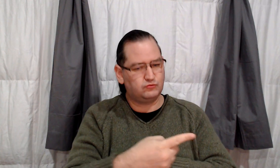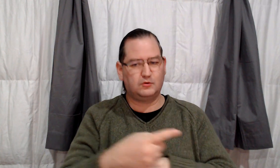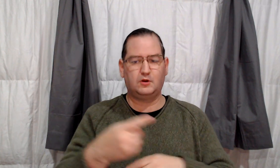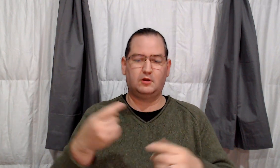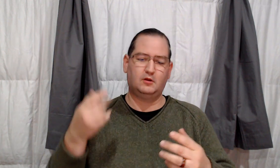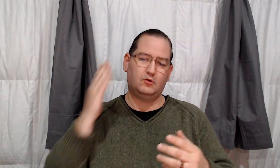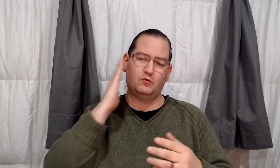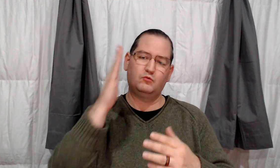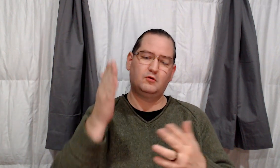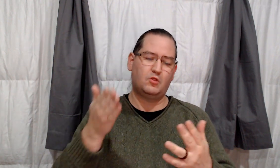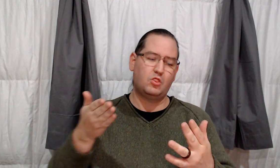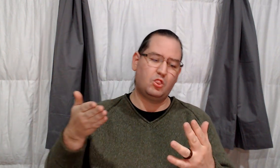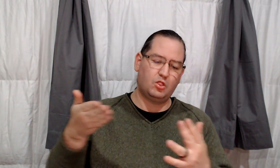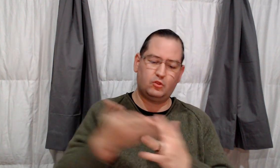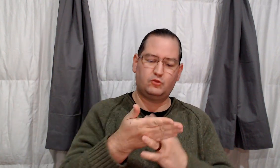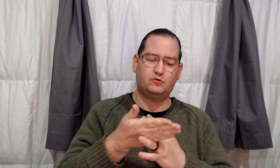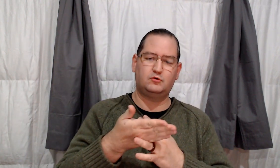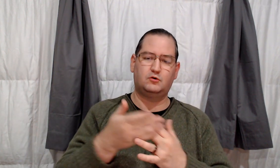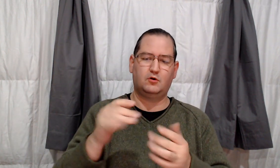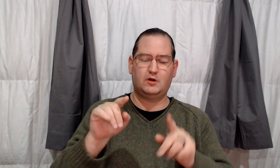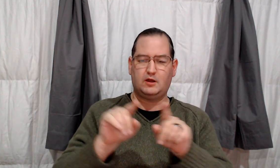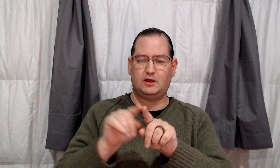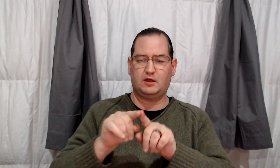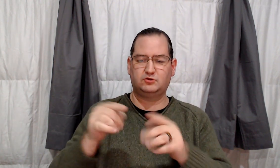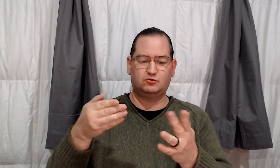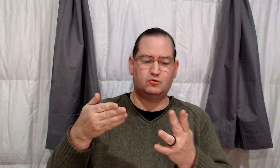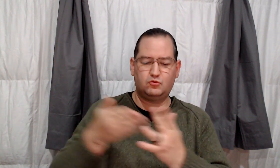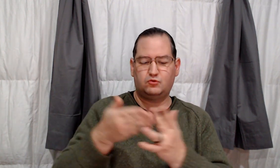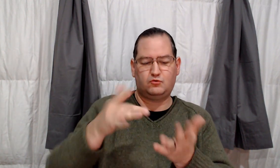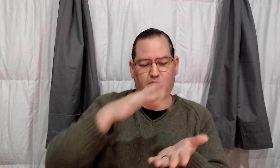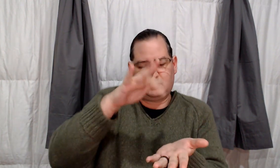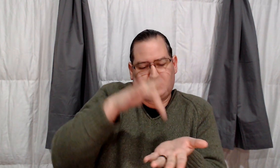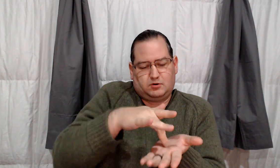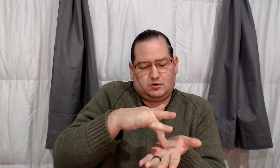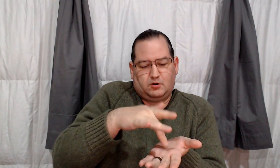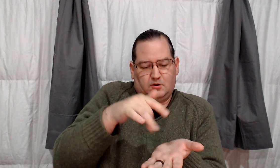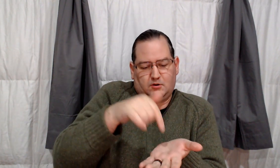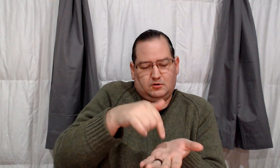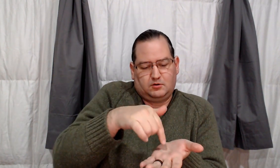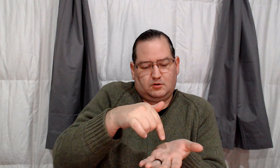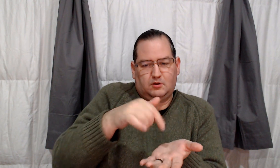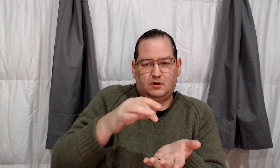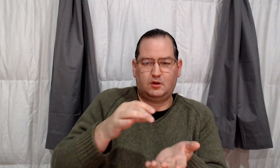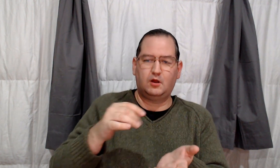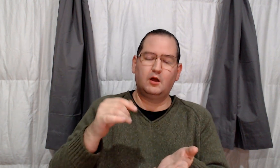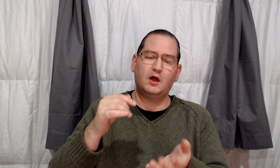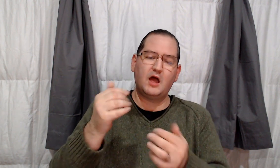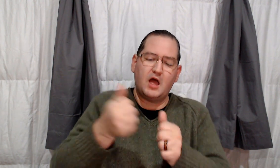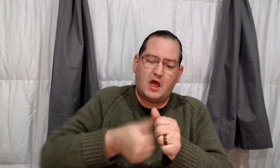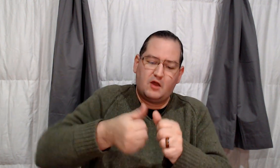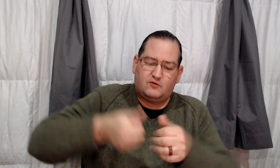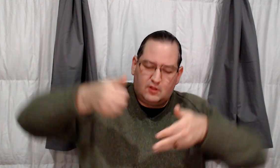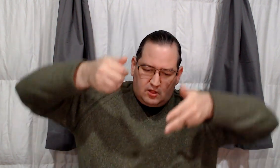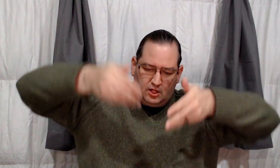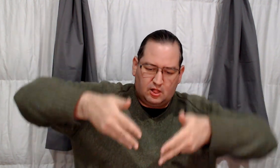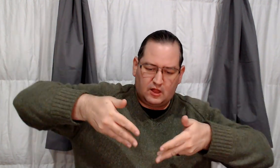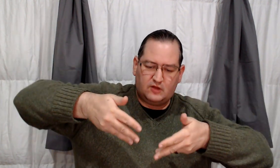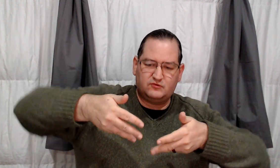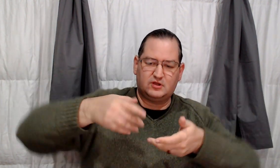the target, every remnant of any need, any desire for a cigarette